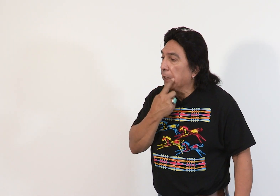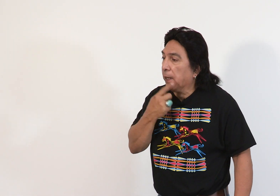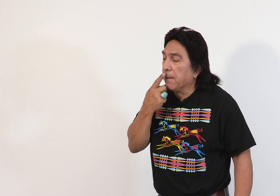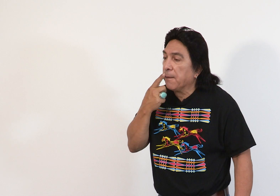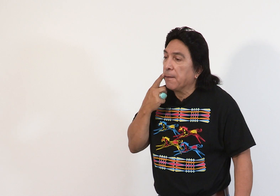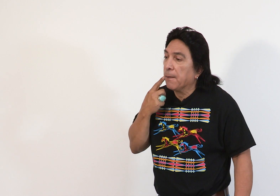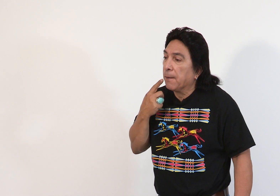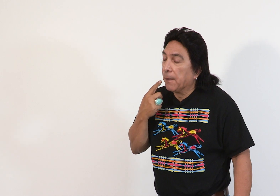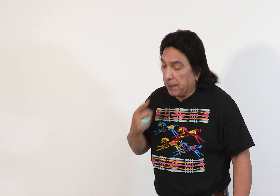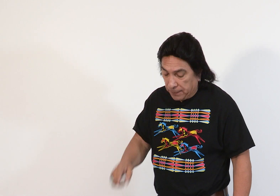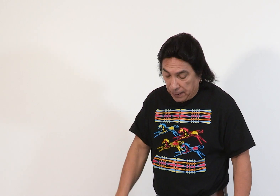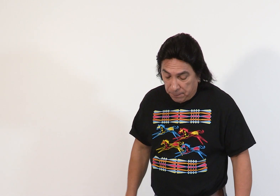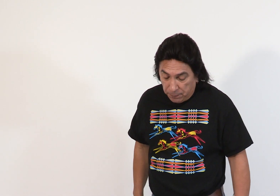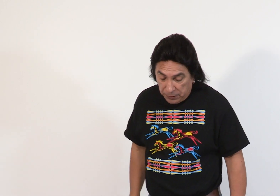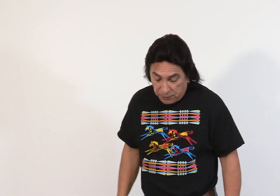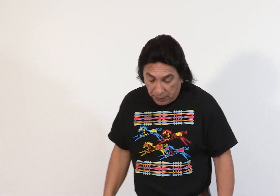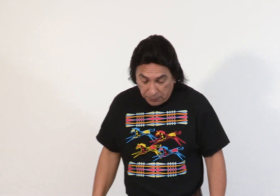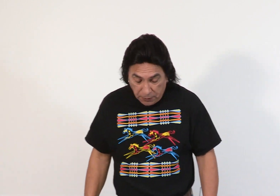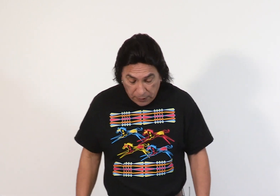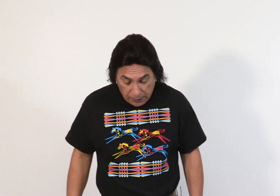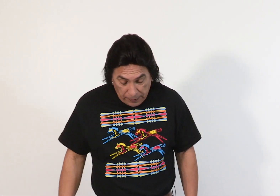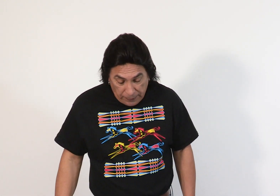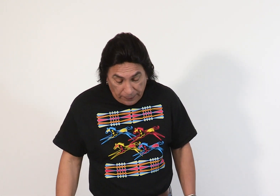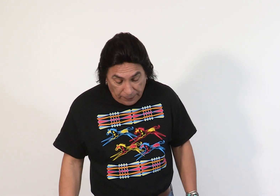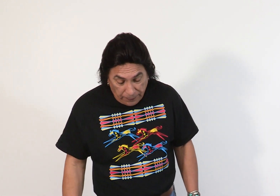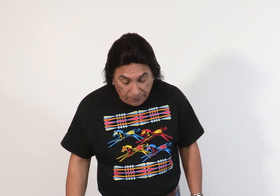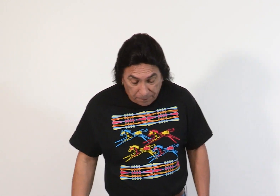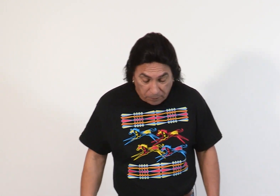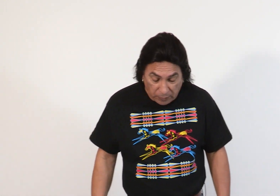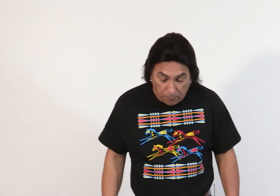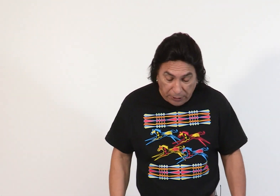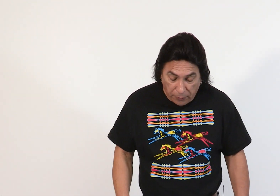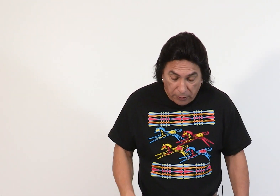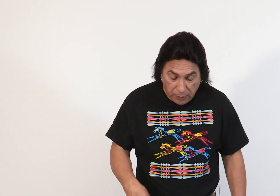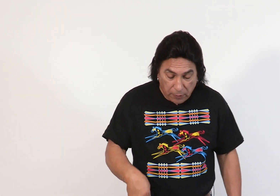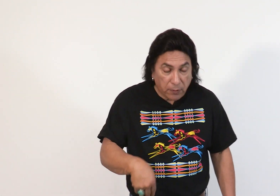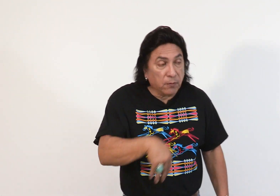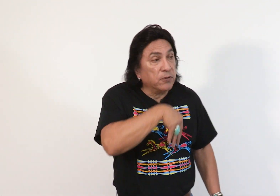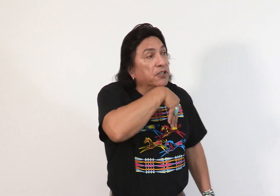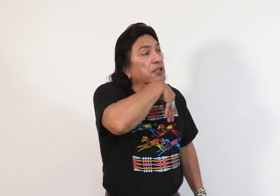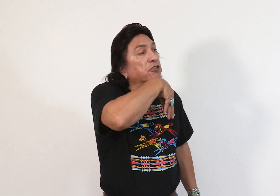that. Like that, meant mustache. Beard was this.